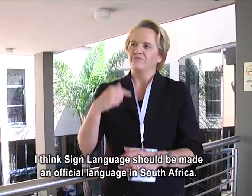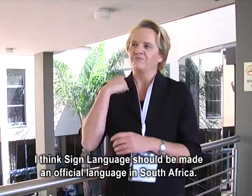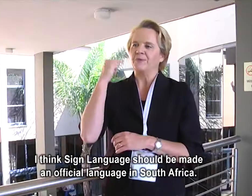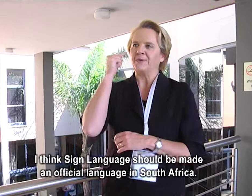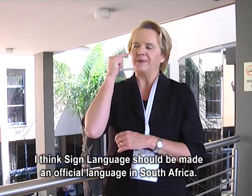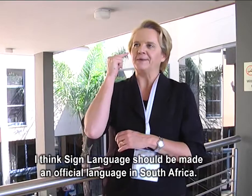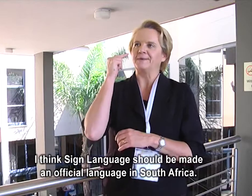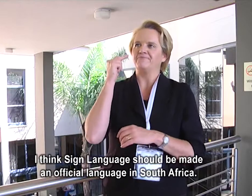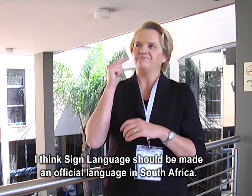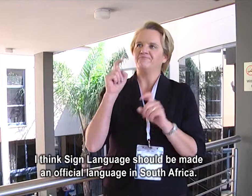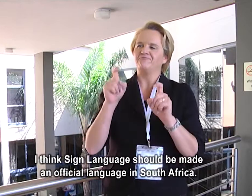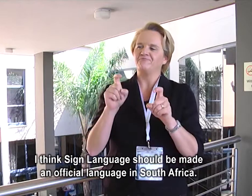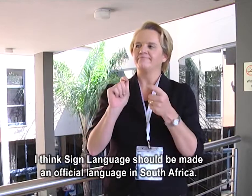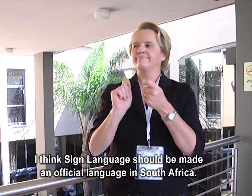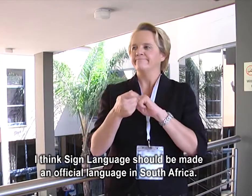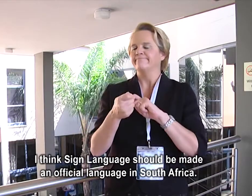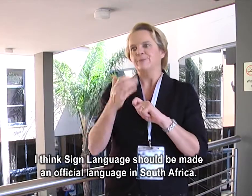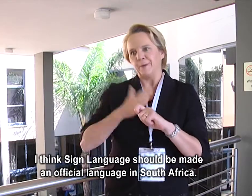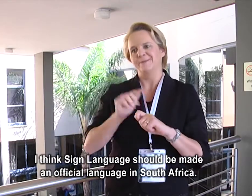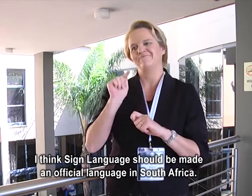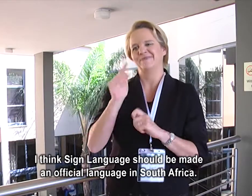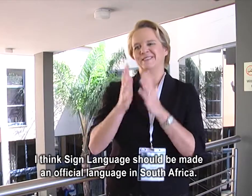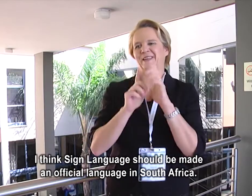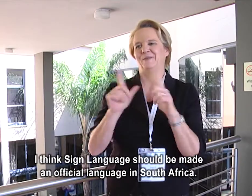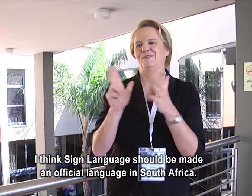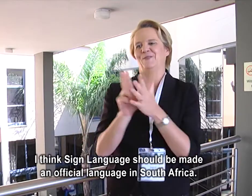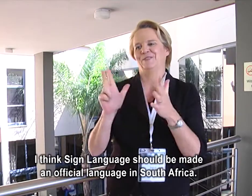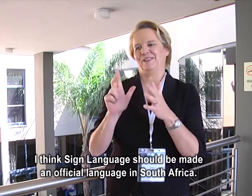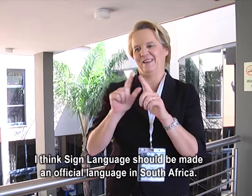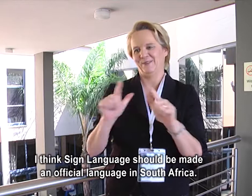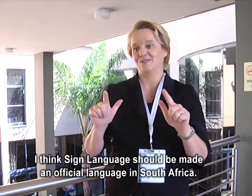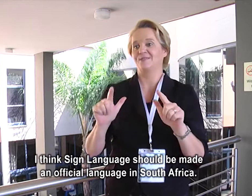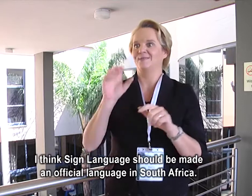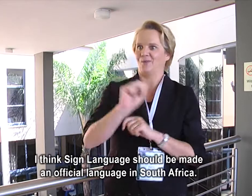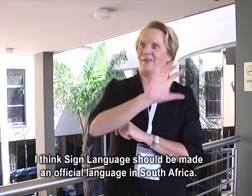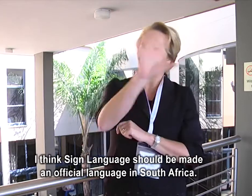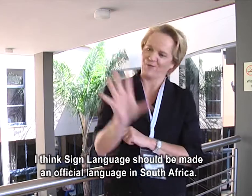I think sign language should be made an official language in South Africa.